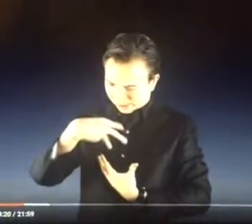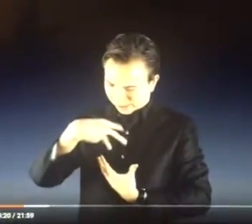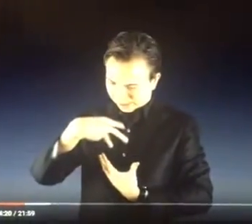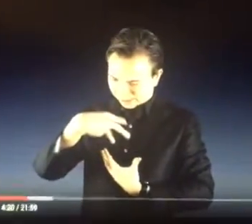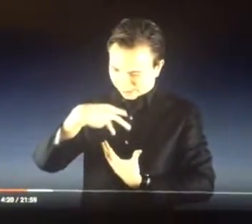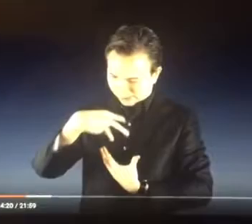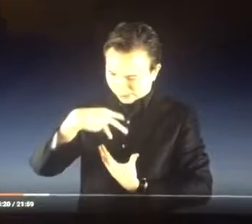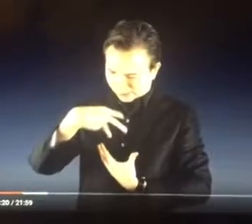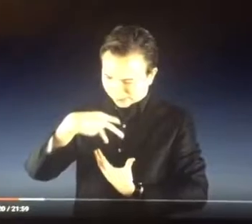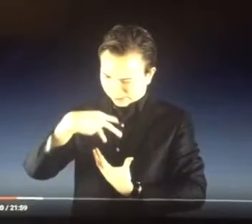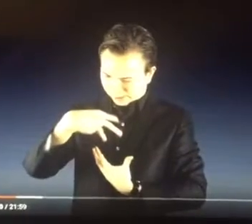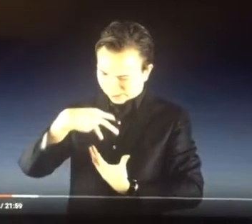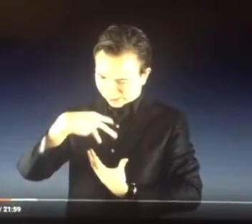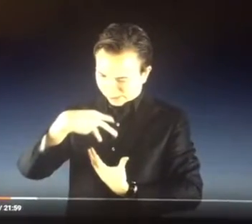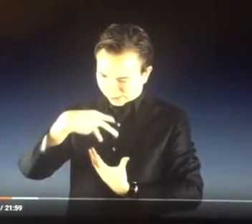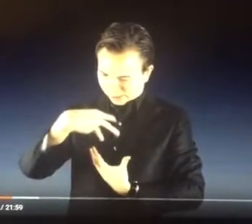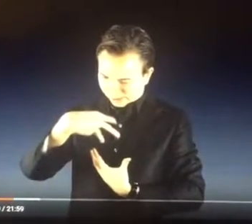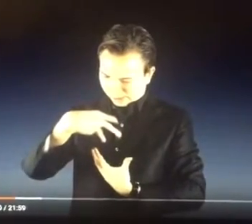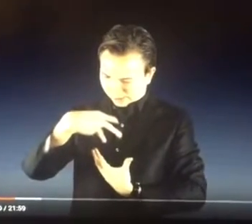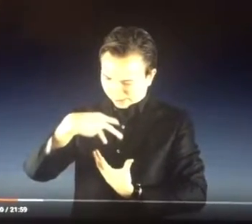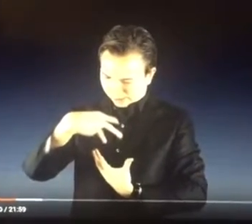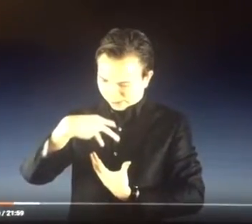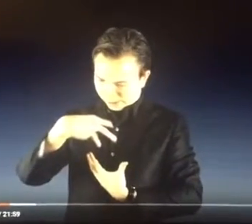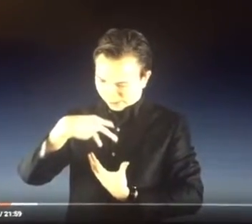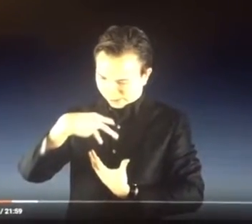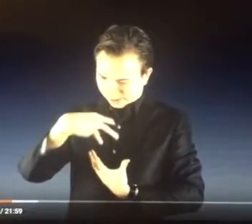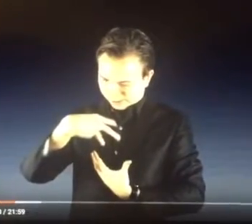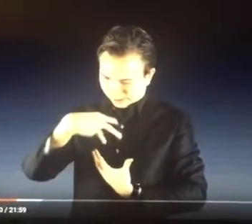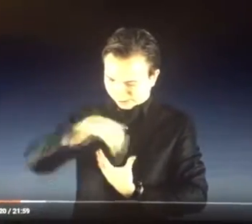acquire talent? Nobody really knows. It could be a many of different things.